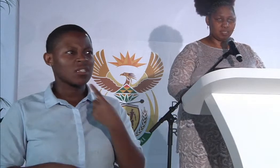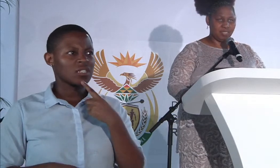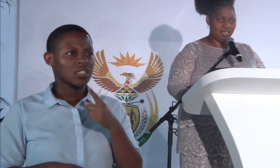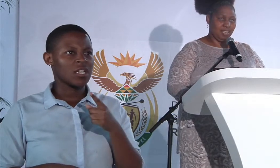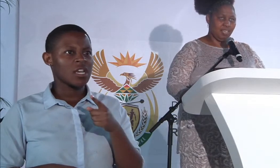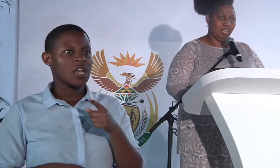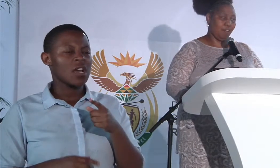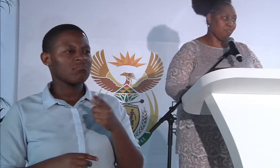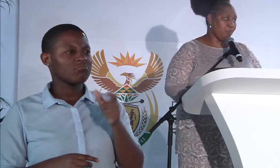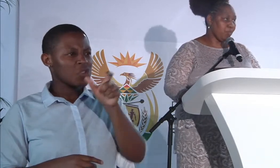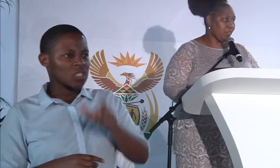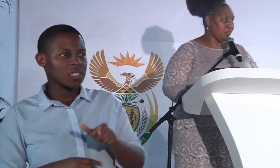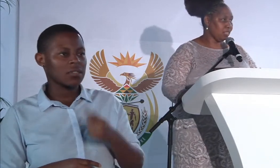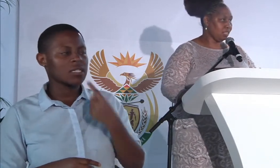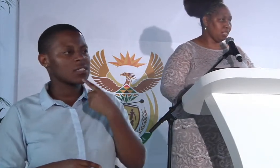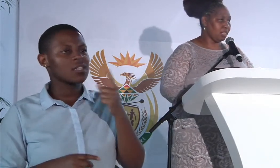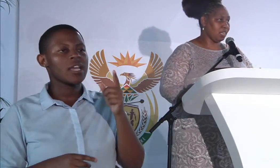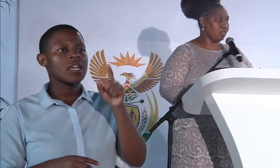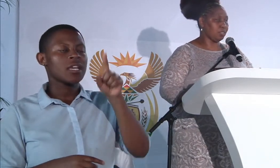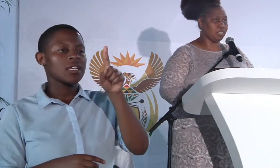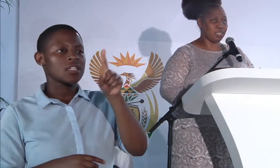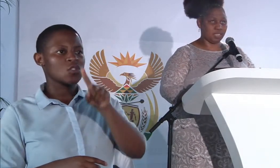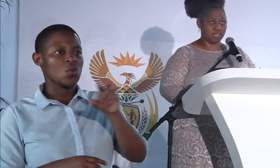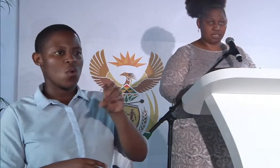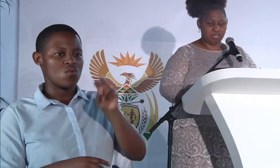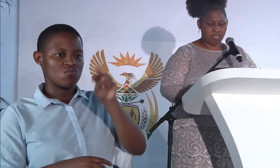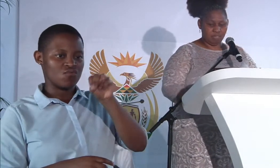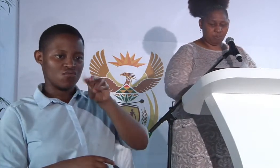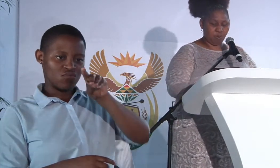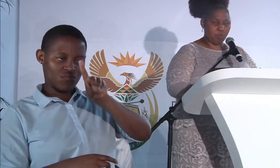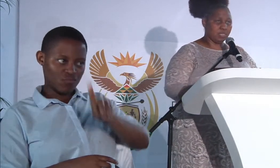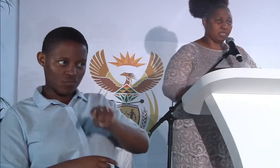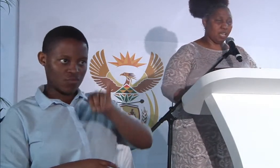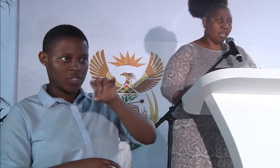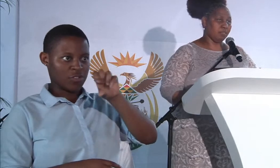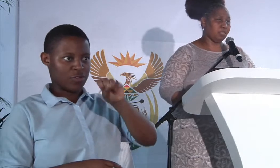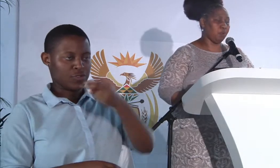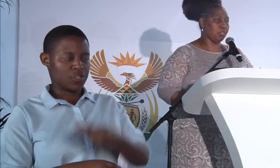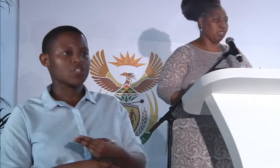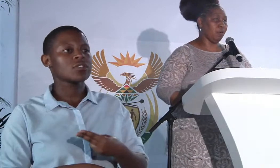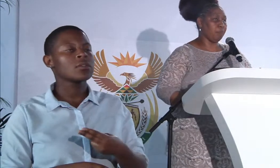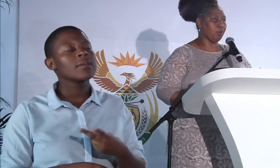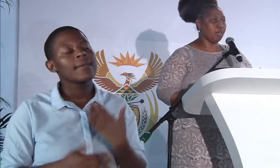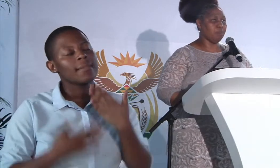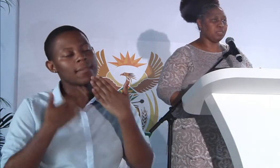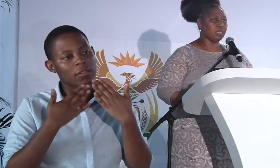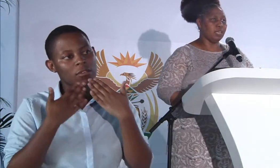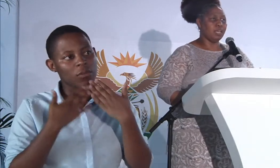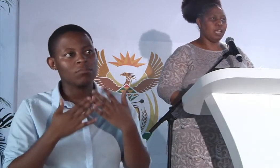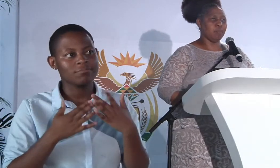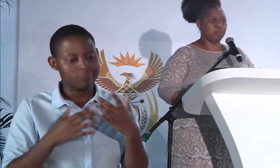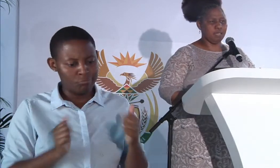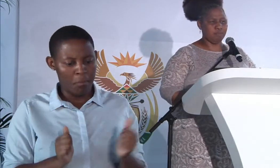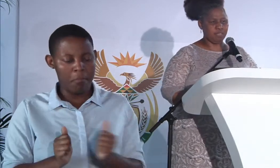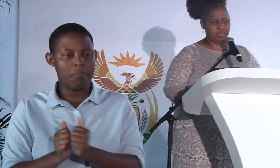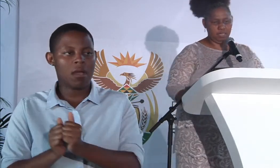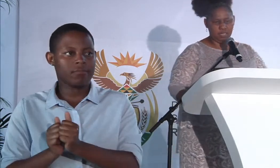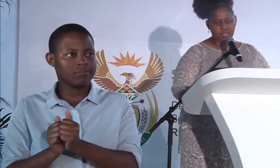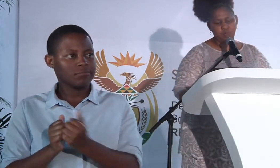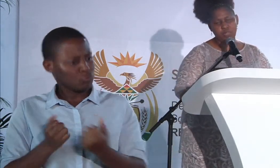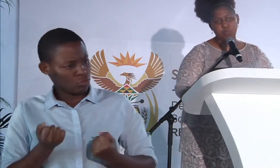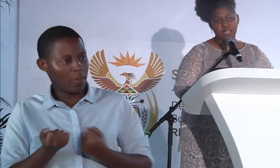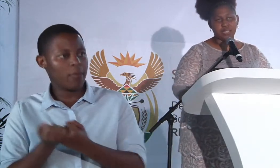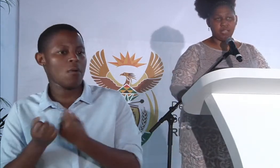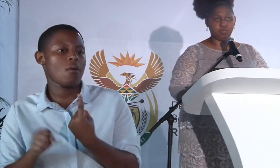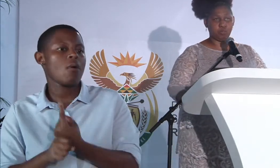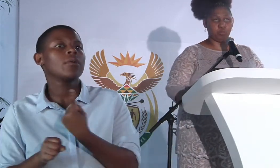Zuldish from UNODC. Thank you, sisters, for always supporting our programs and believing in what